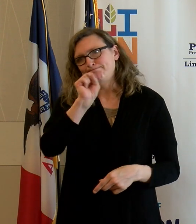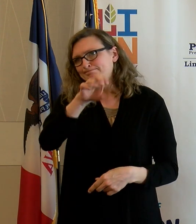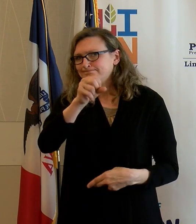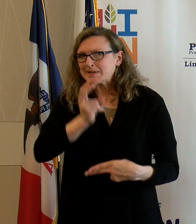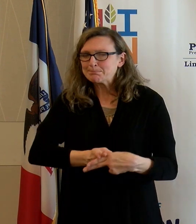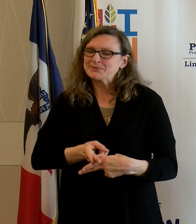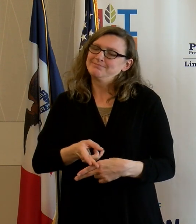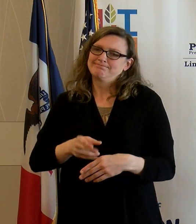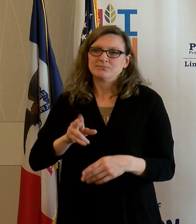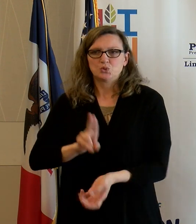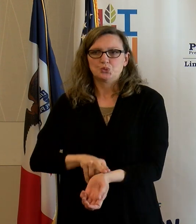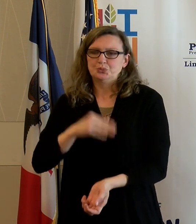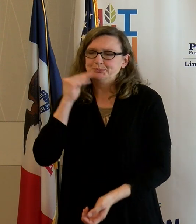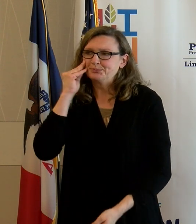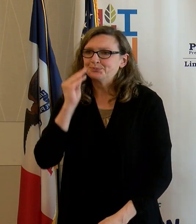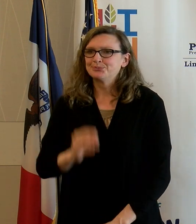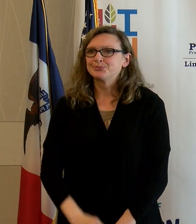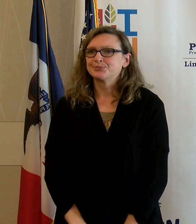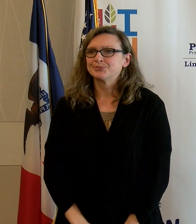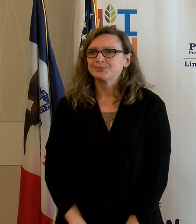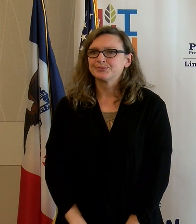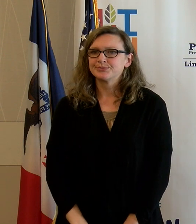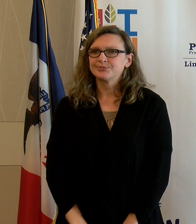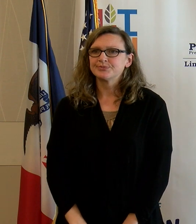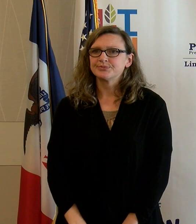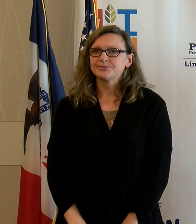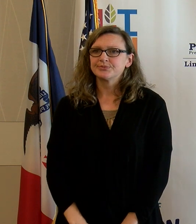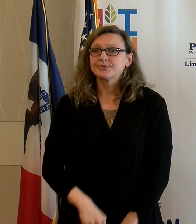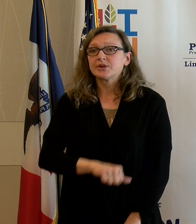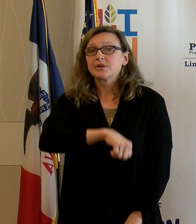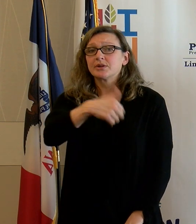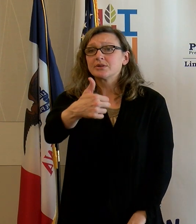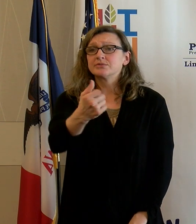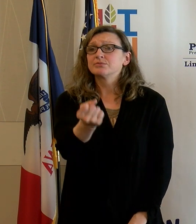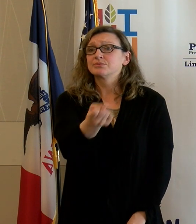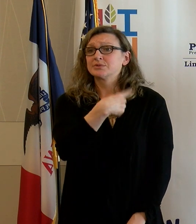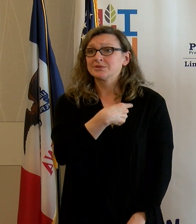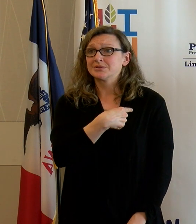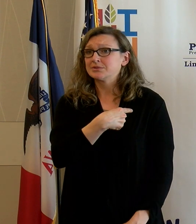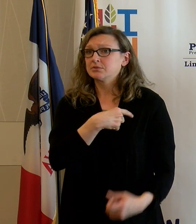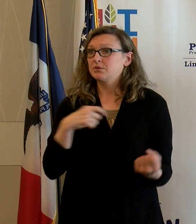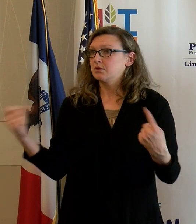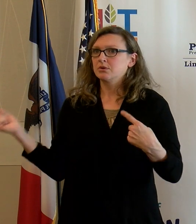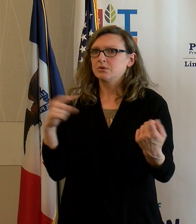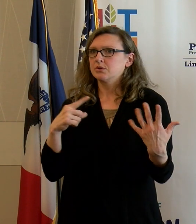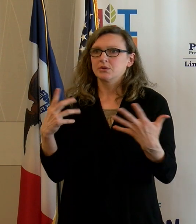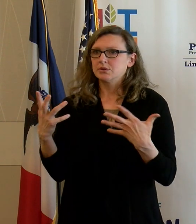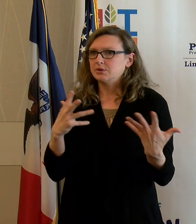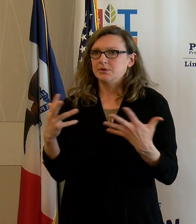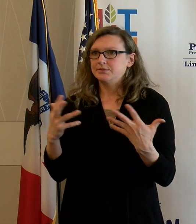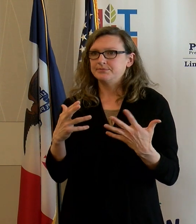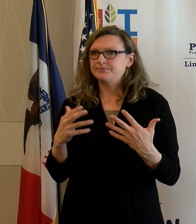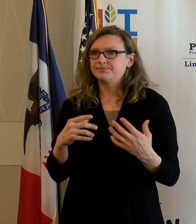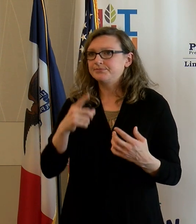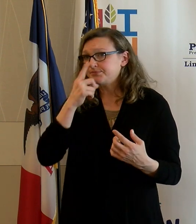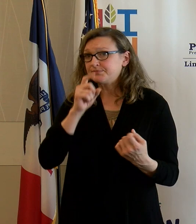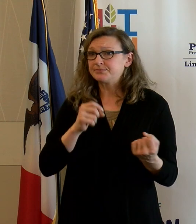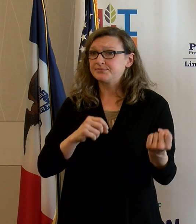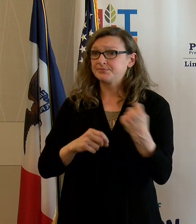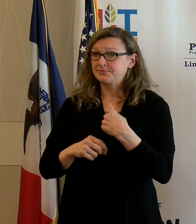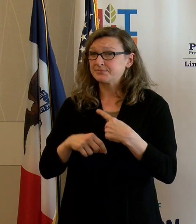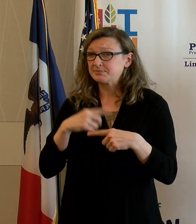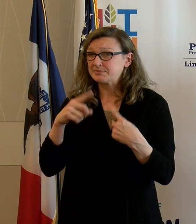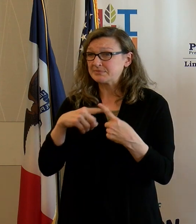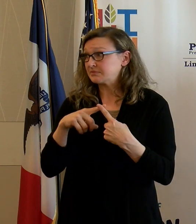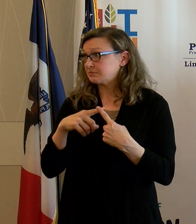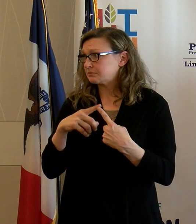Okay. Yeah. I have some questions. Oh, sure. I have just a couple of more questions on the hospitals. I'm going to ask questions from the field, and then if we have time,